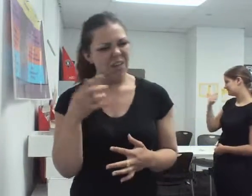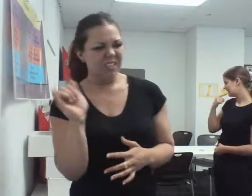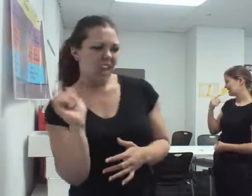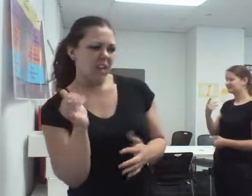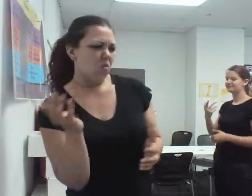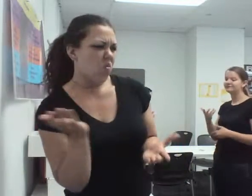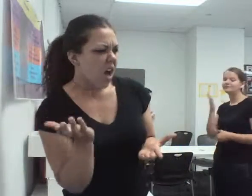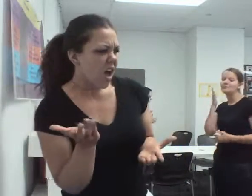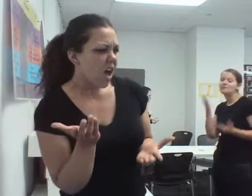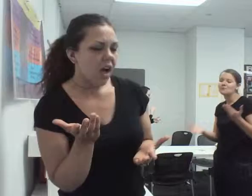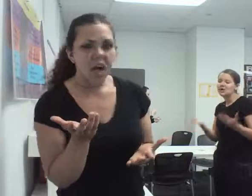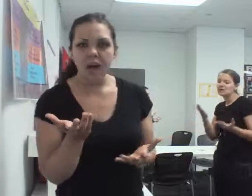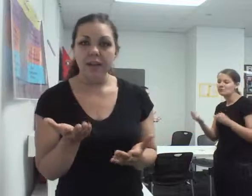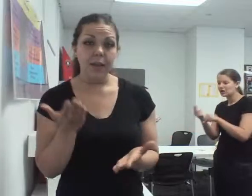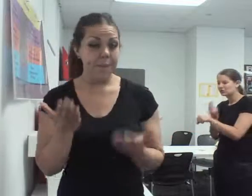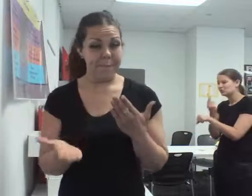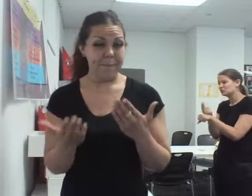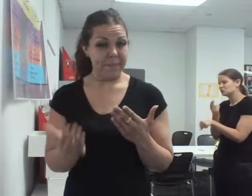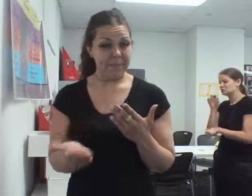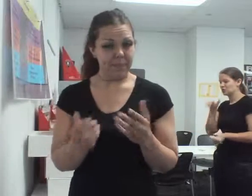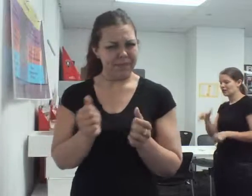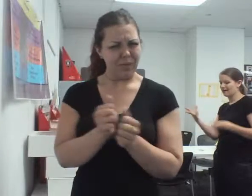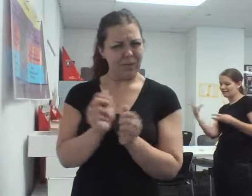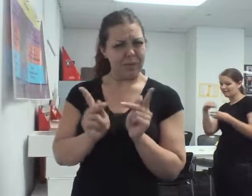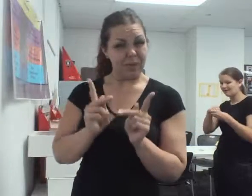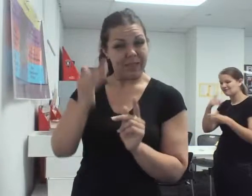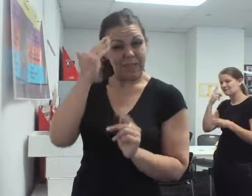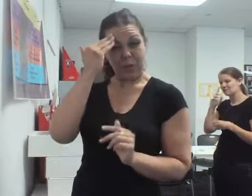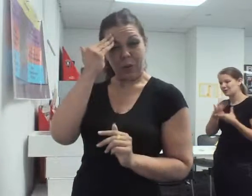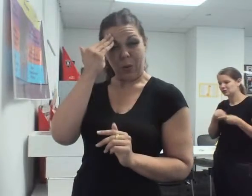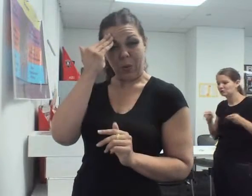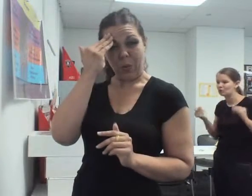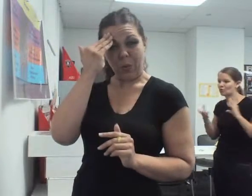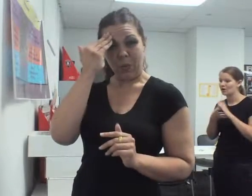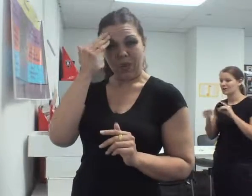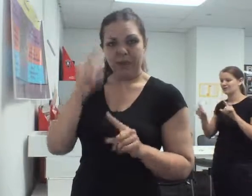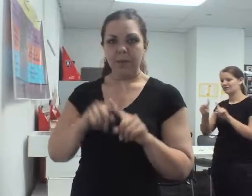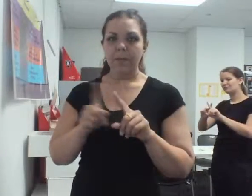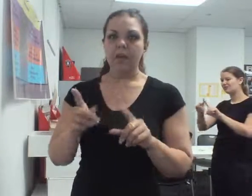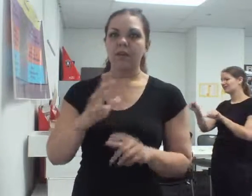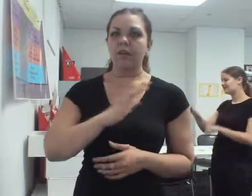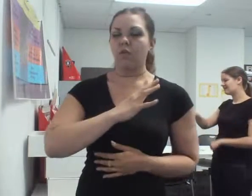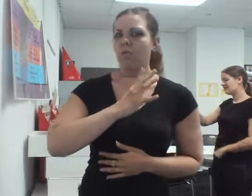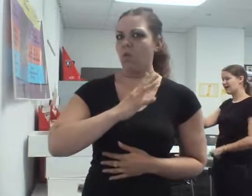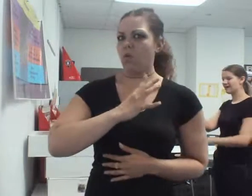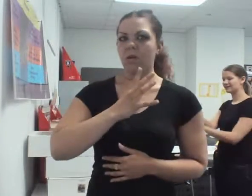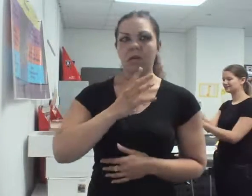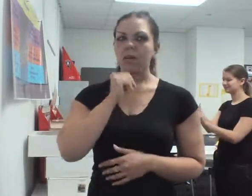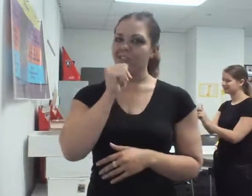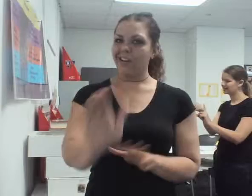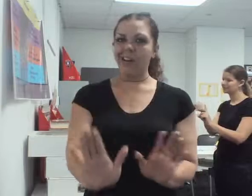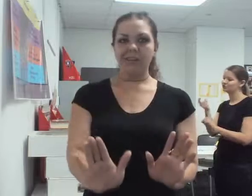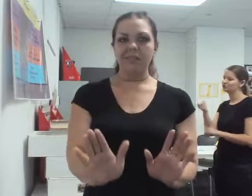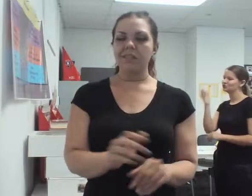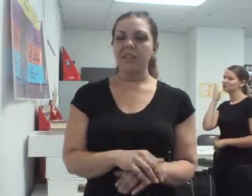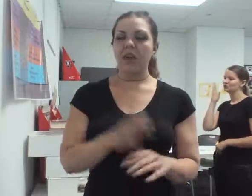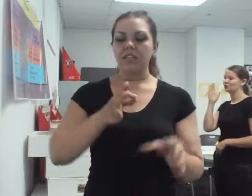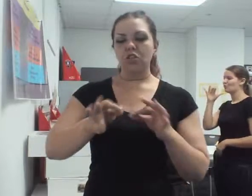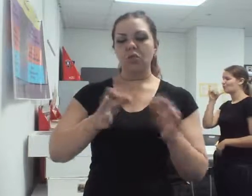You know, I might do that intimately, but in any other formal setting, you're not really going to talk like that. You're going to kind of just describe what happened or the